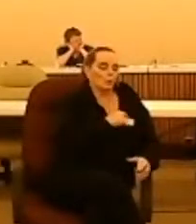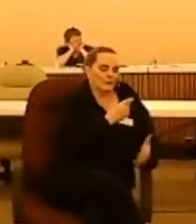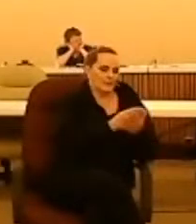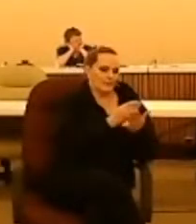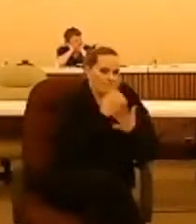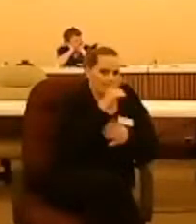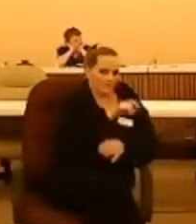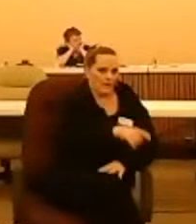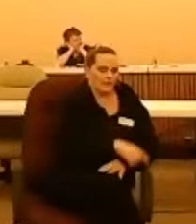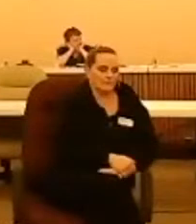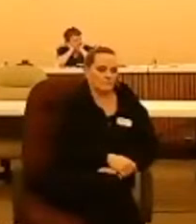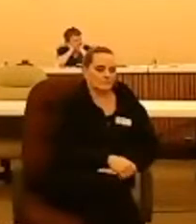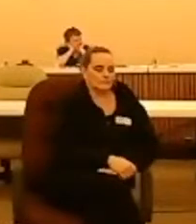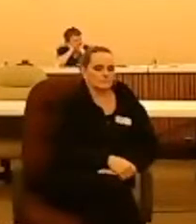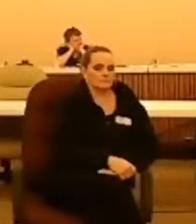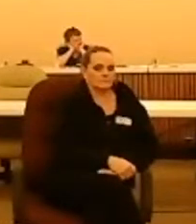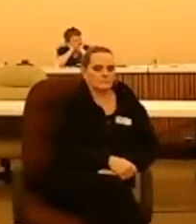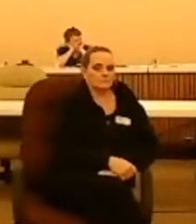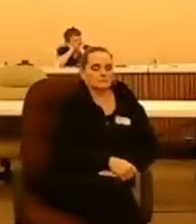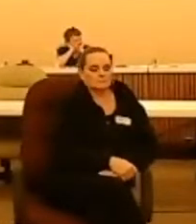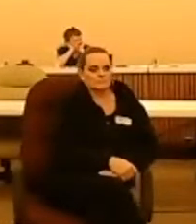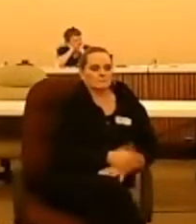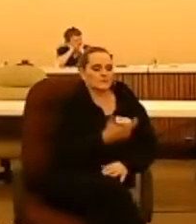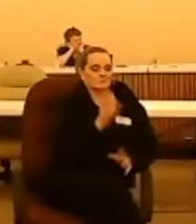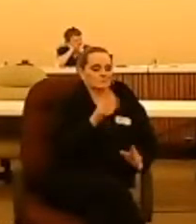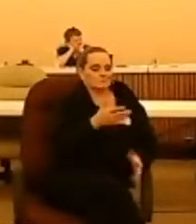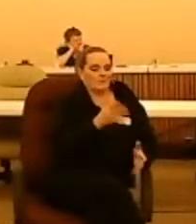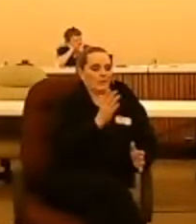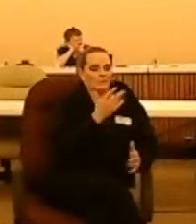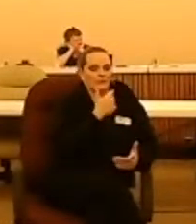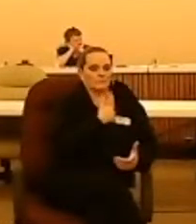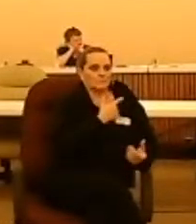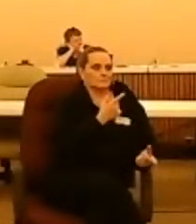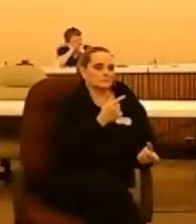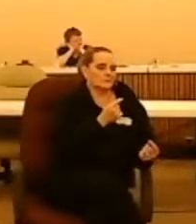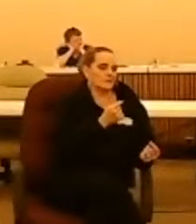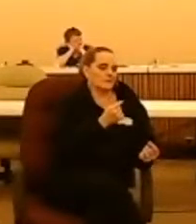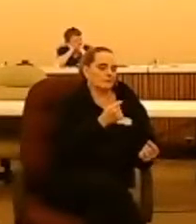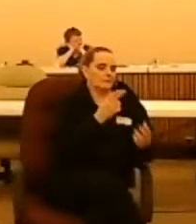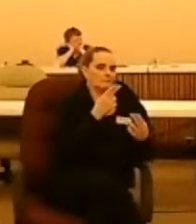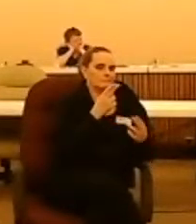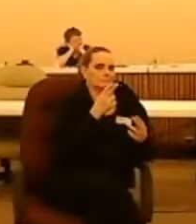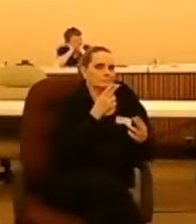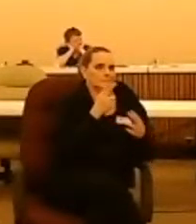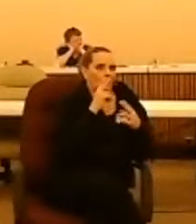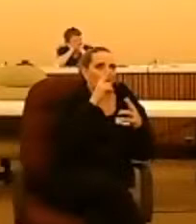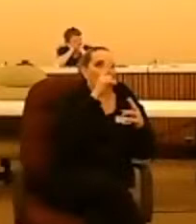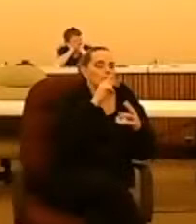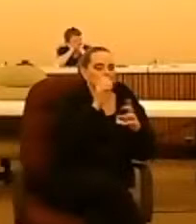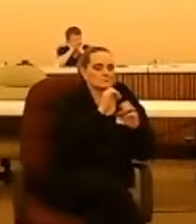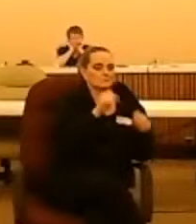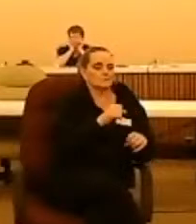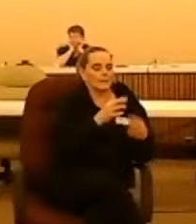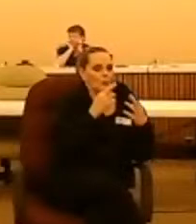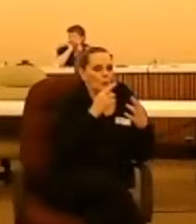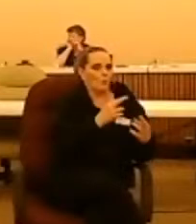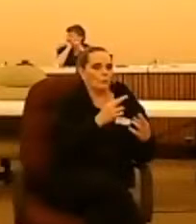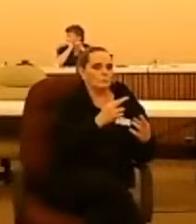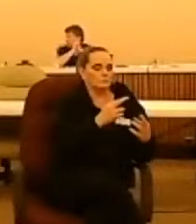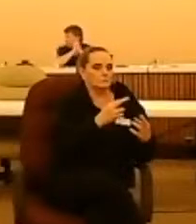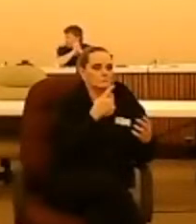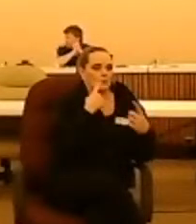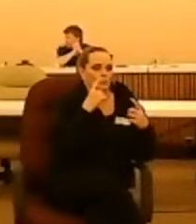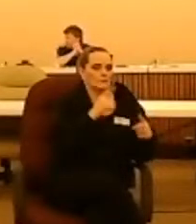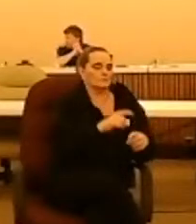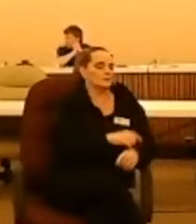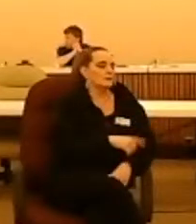would just have them do it on an honor system and hope that it works out. Yep.